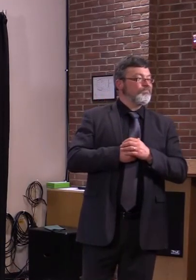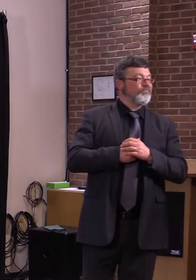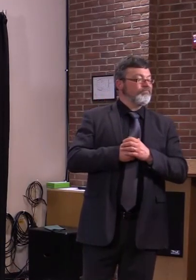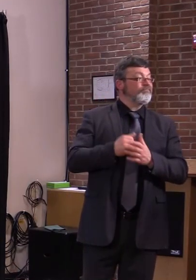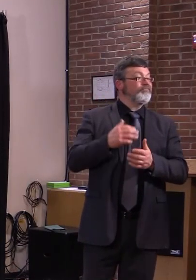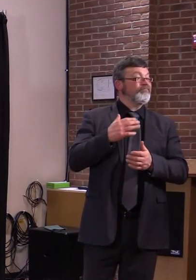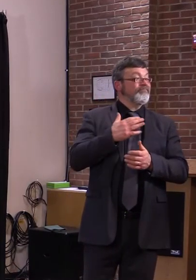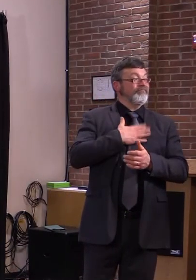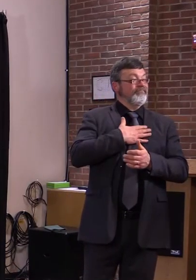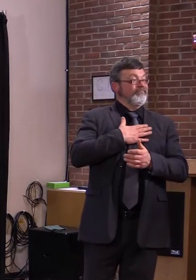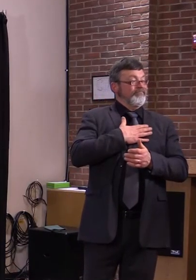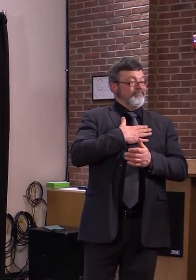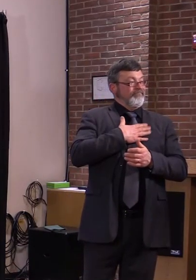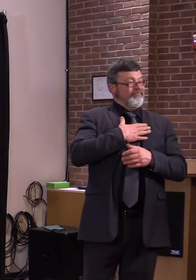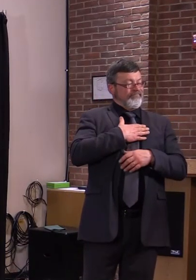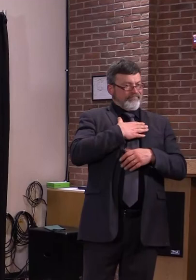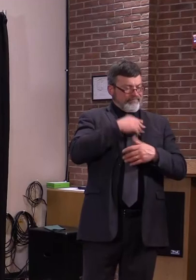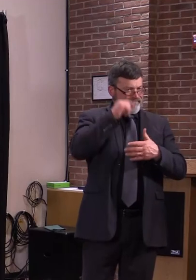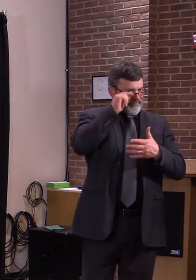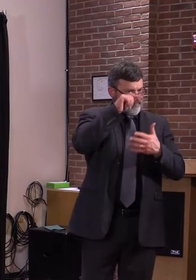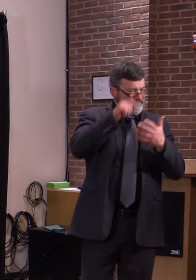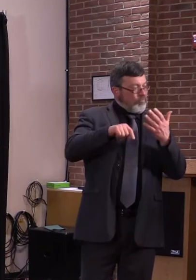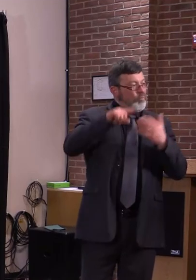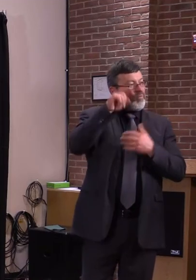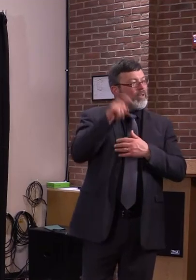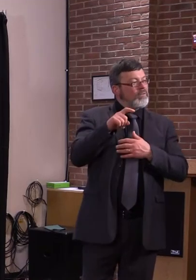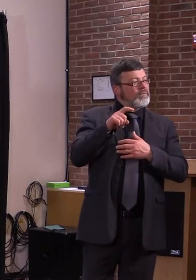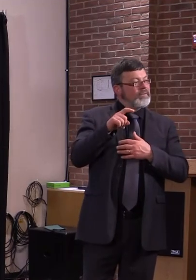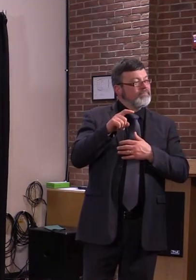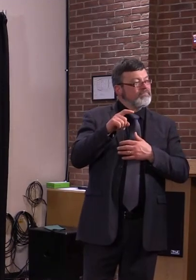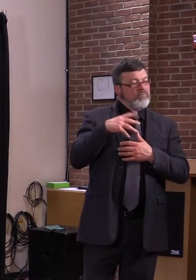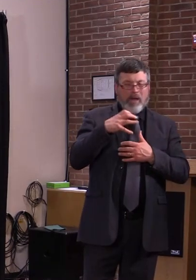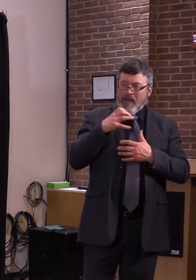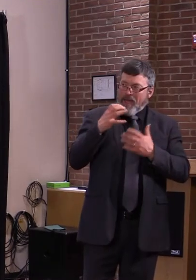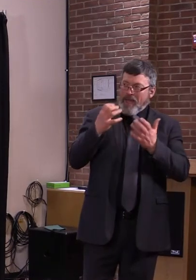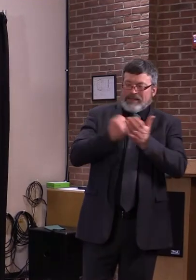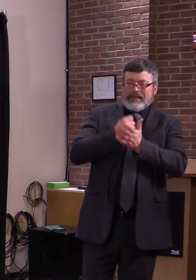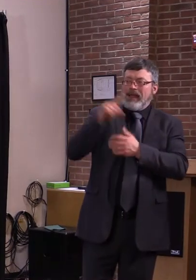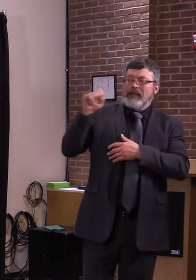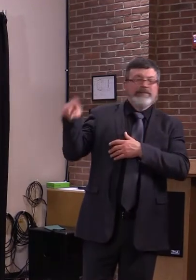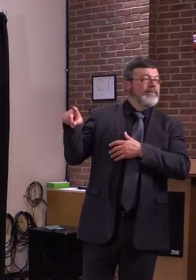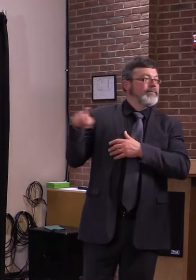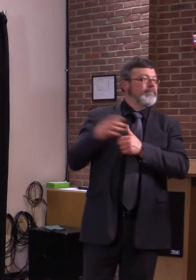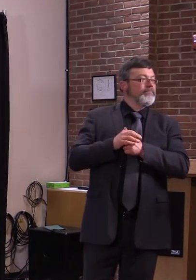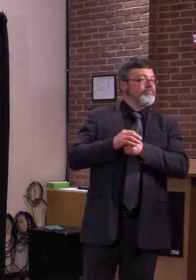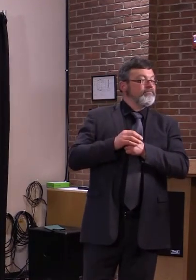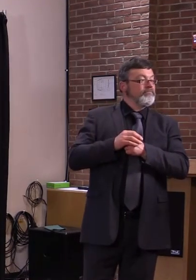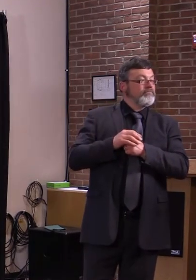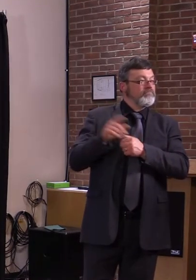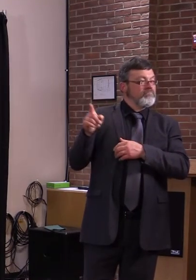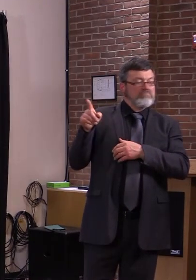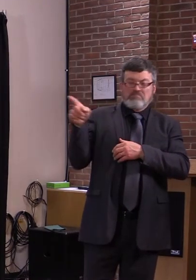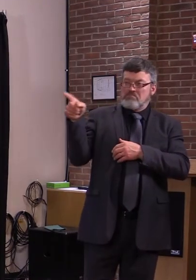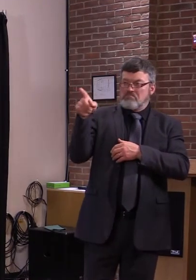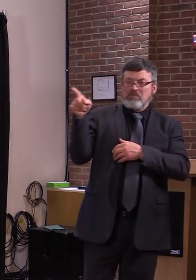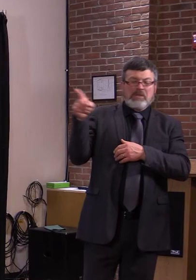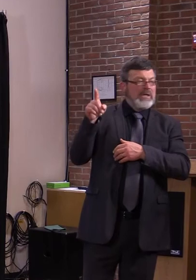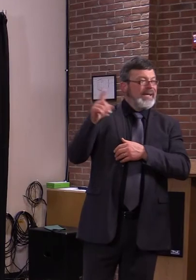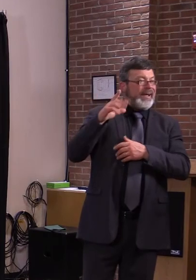my multi-part question. As a quick follow-up, do you know, or if Secretary French is available, whether